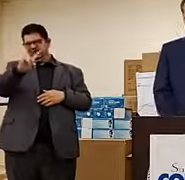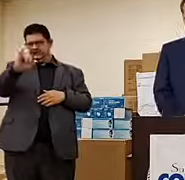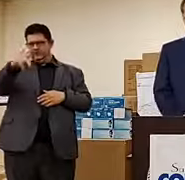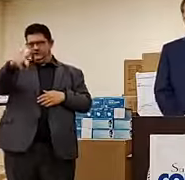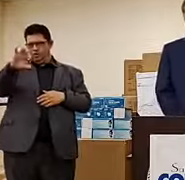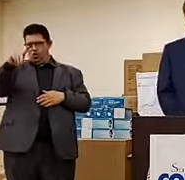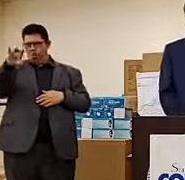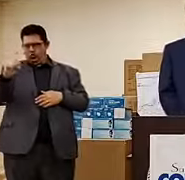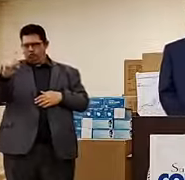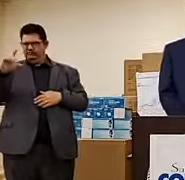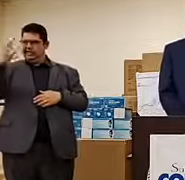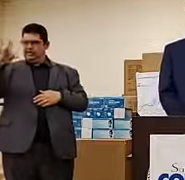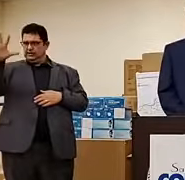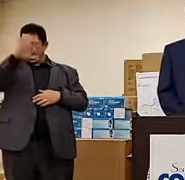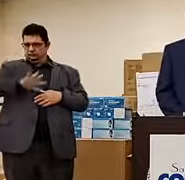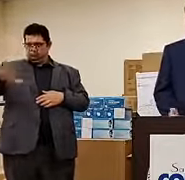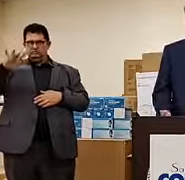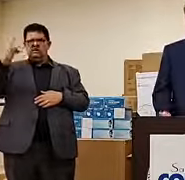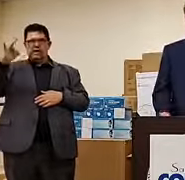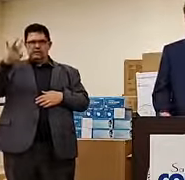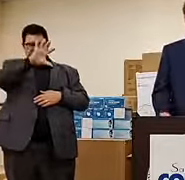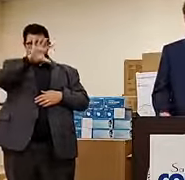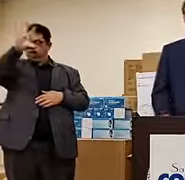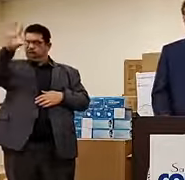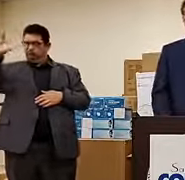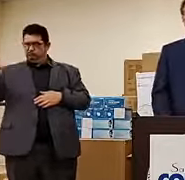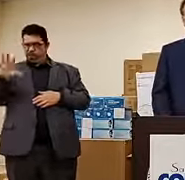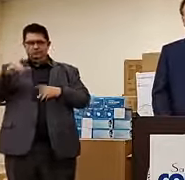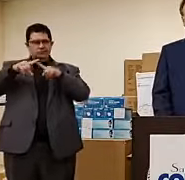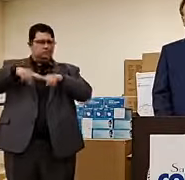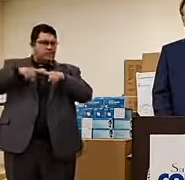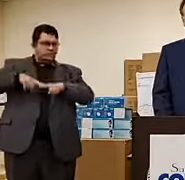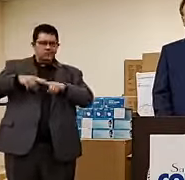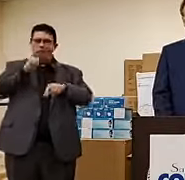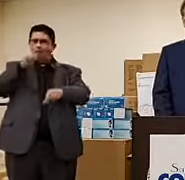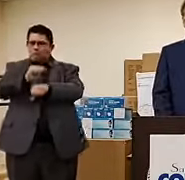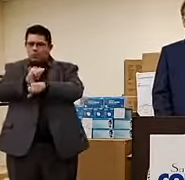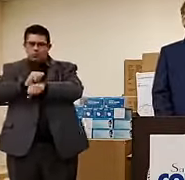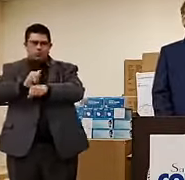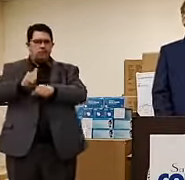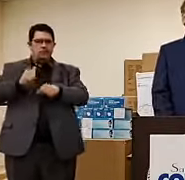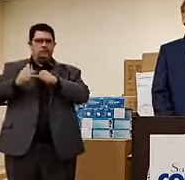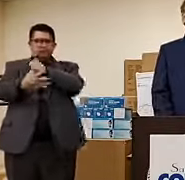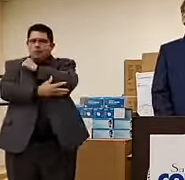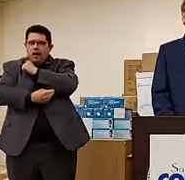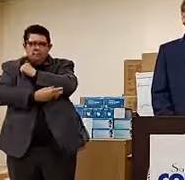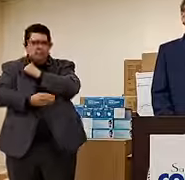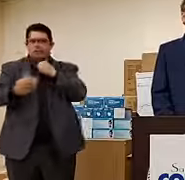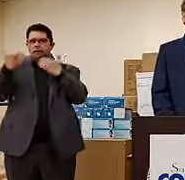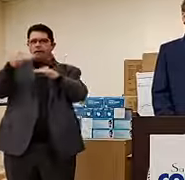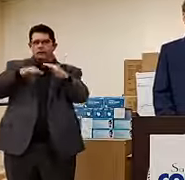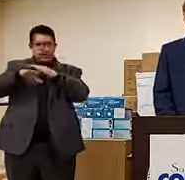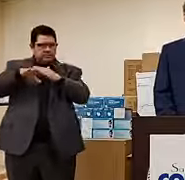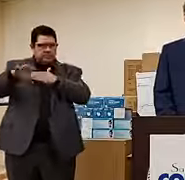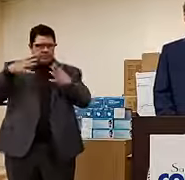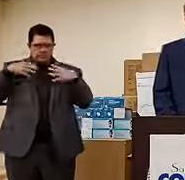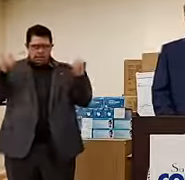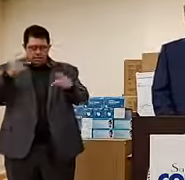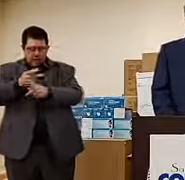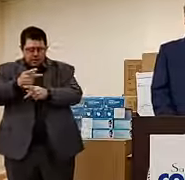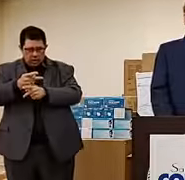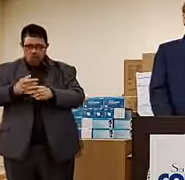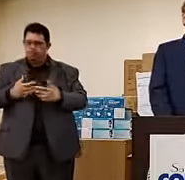on census data, unemployment, poverty, limited access to health insurance,